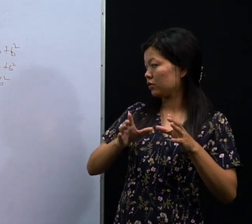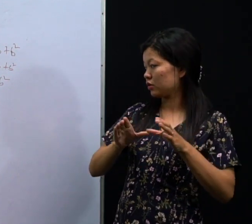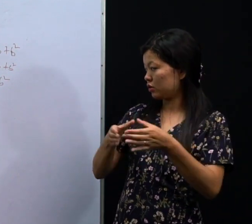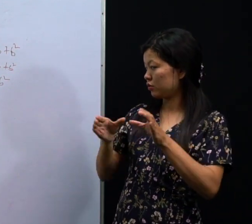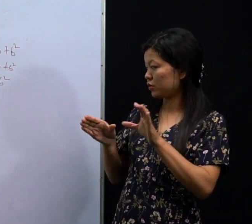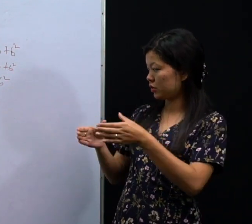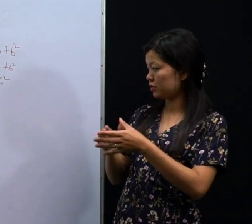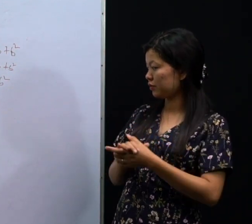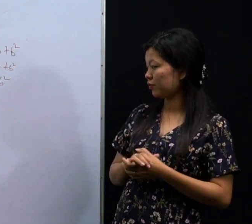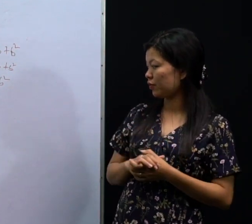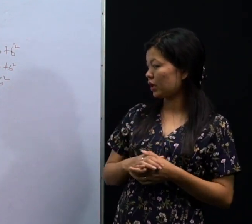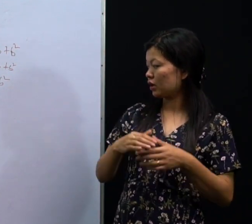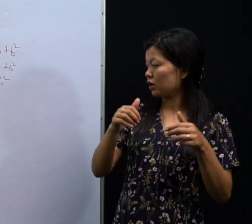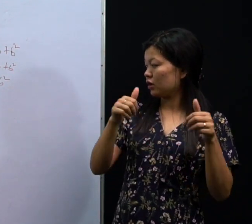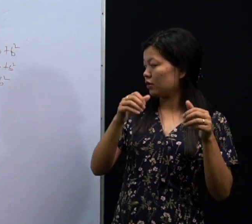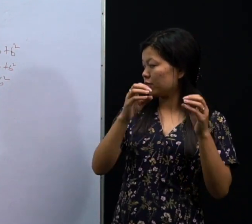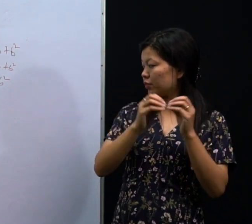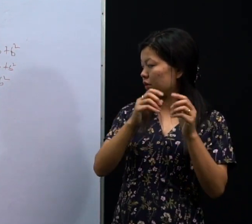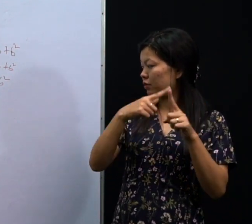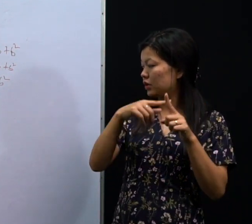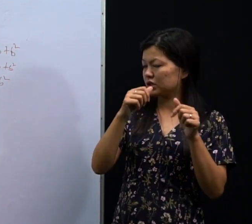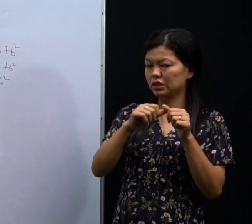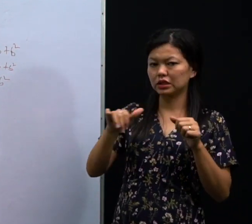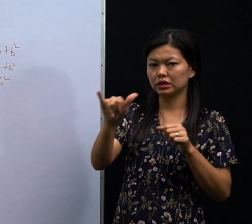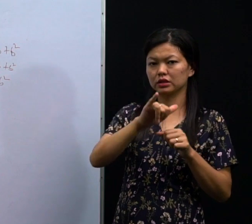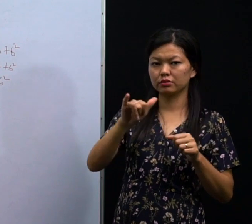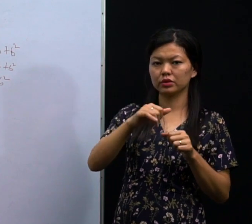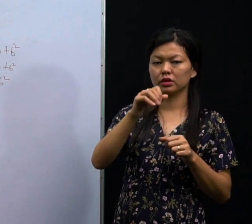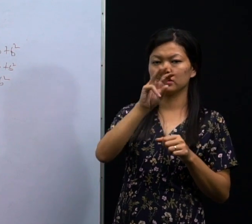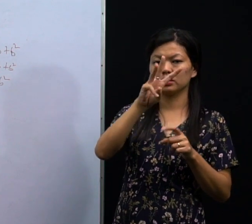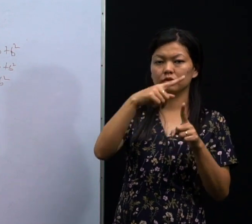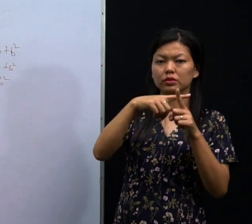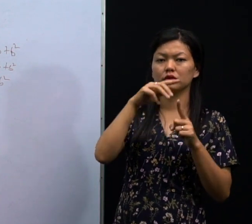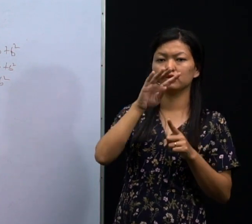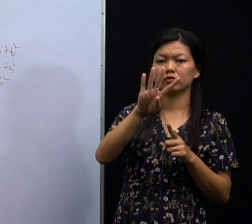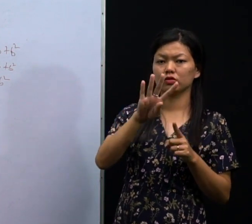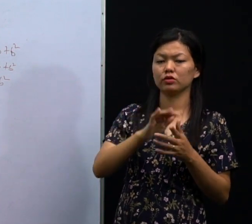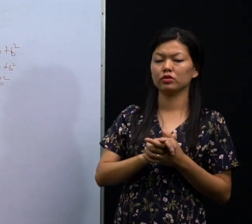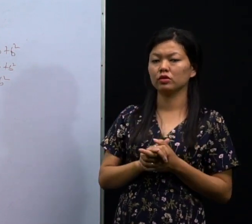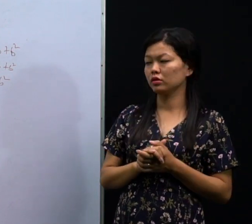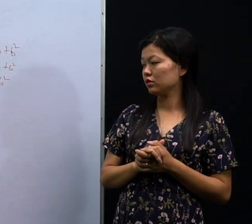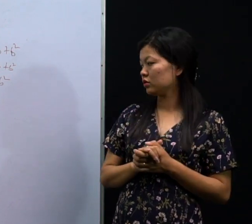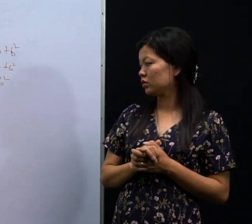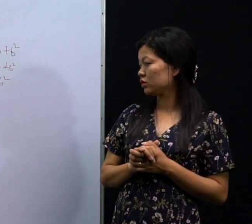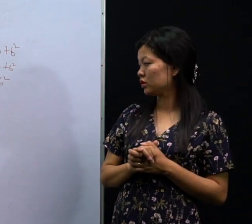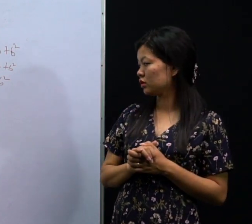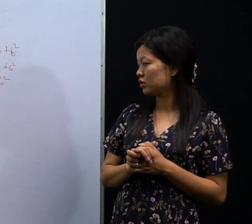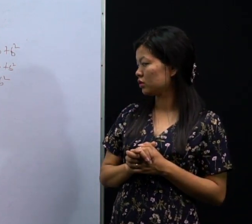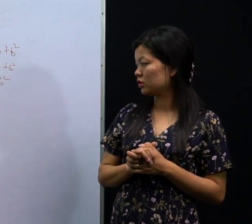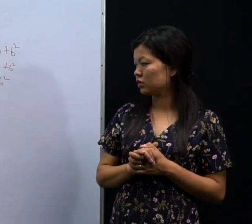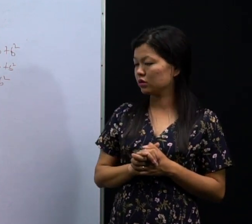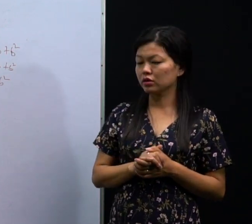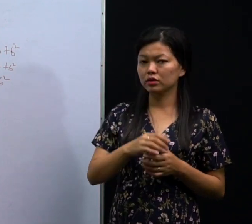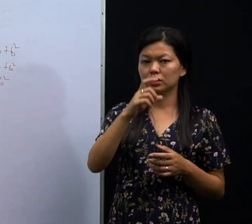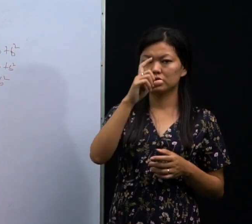is something like 3 plus 4. What is 3 plus 4? 7. But someone write a plus b. Are they right or